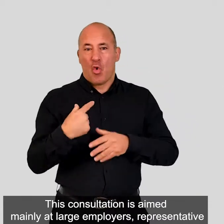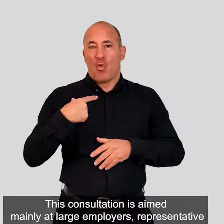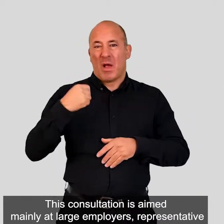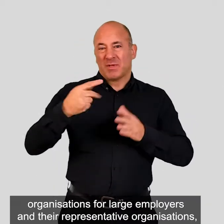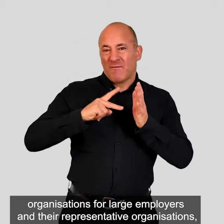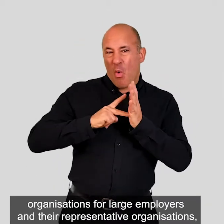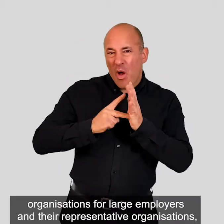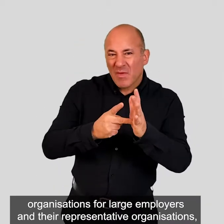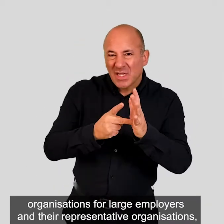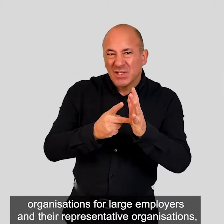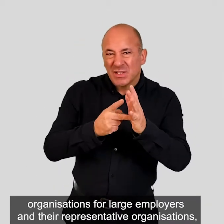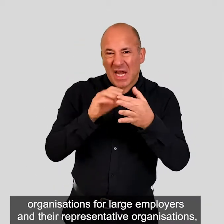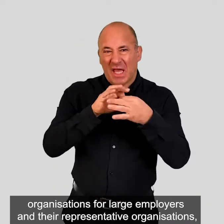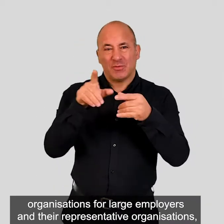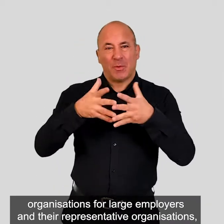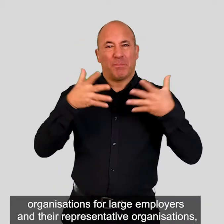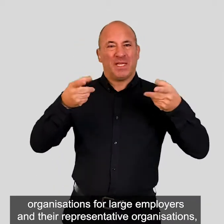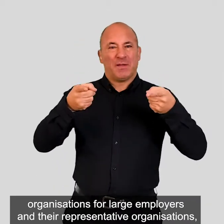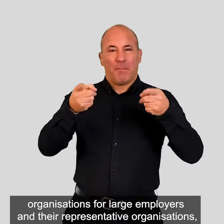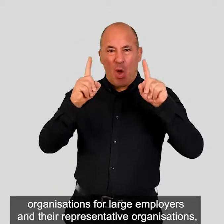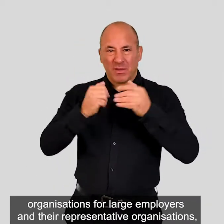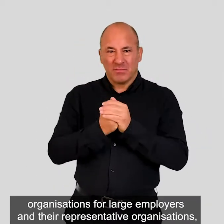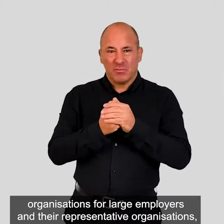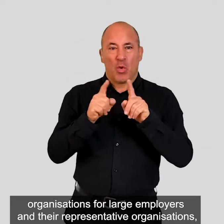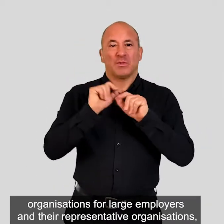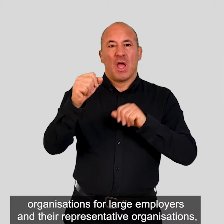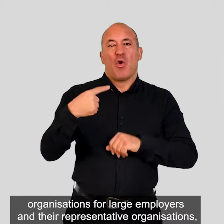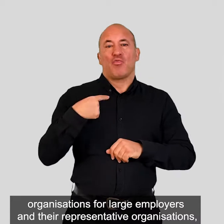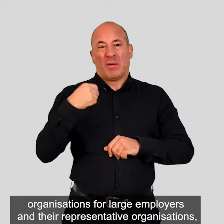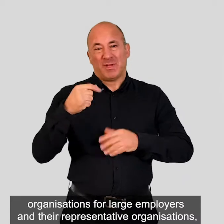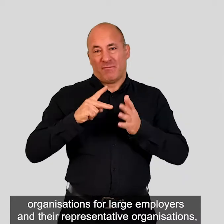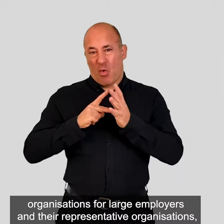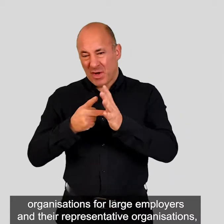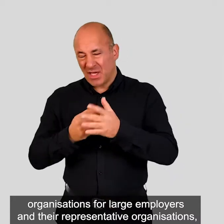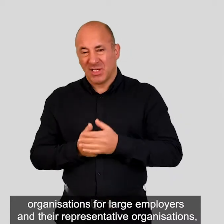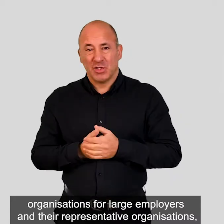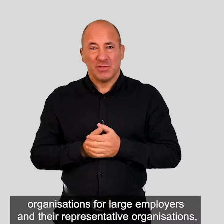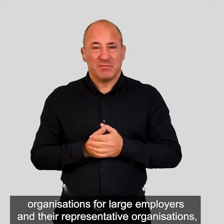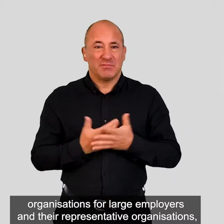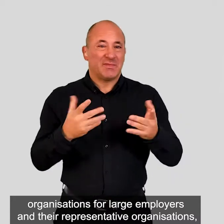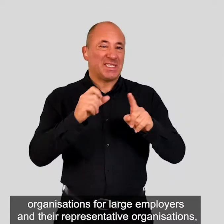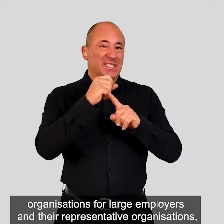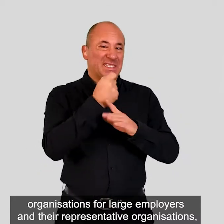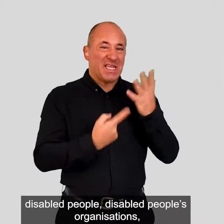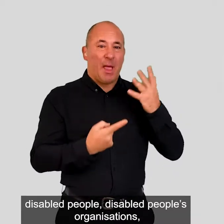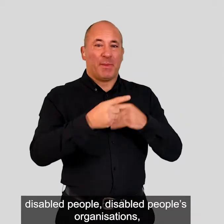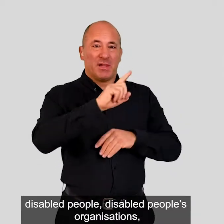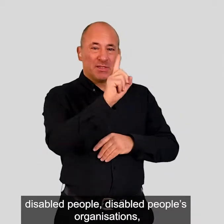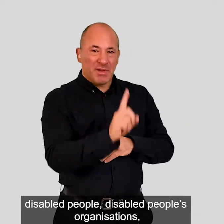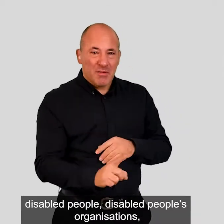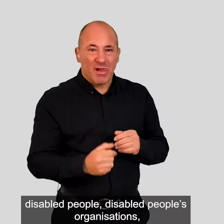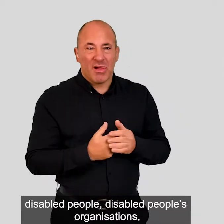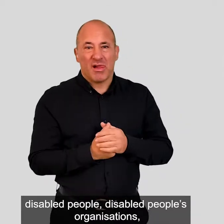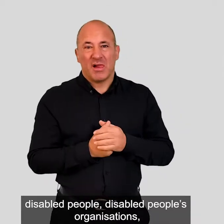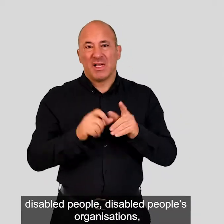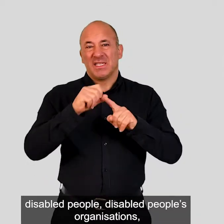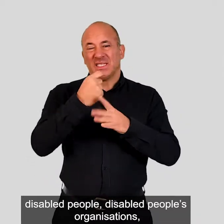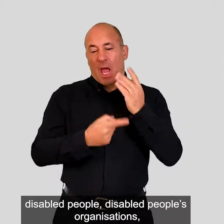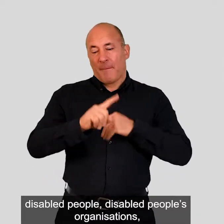representative organisations for large employers and their representative organisations, disabled people, disabled